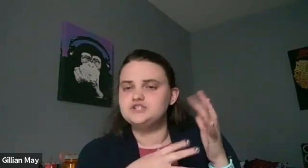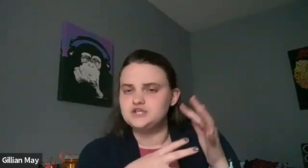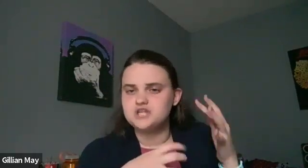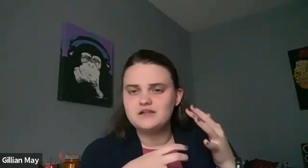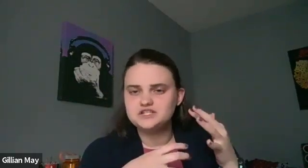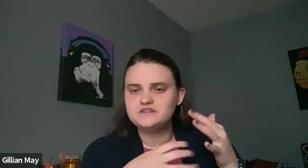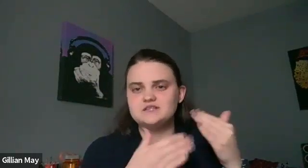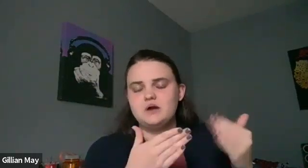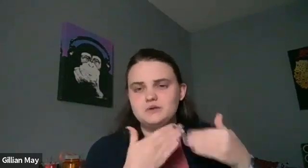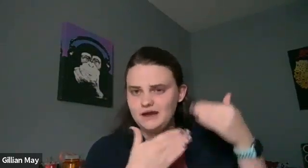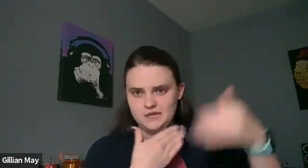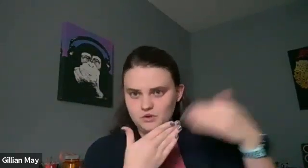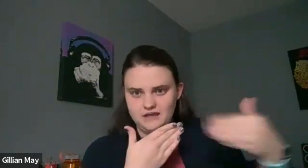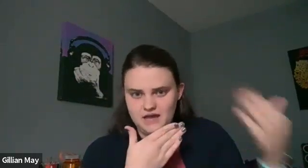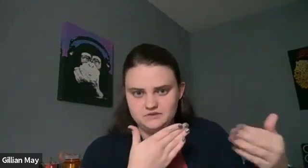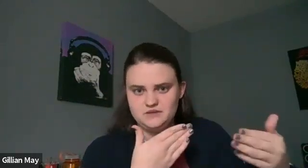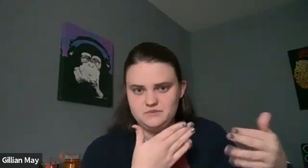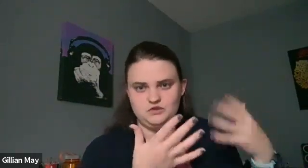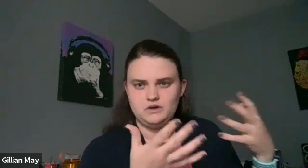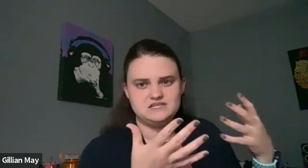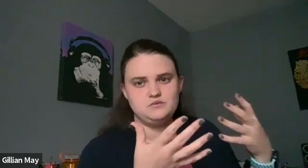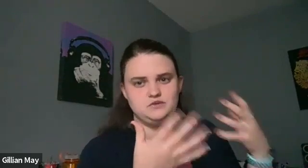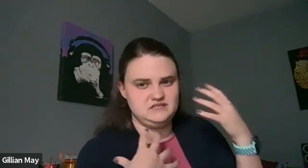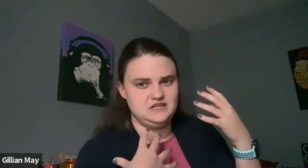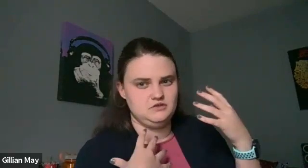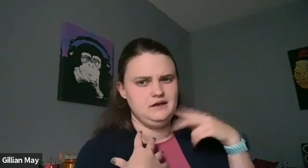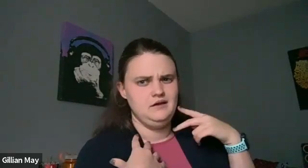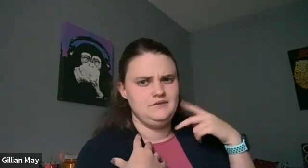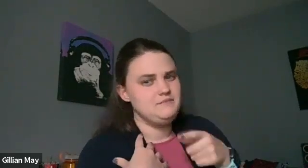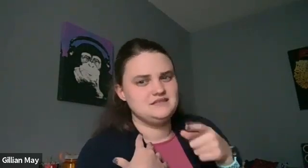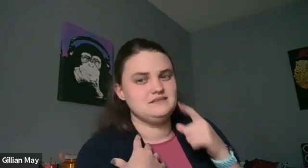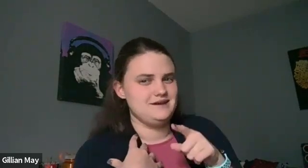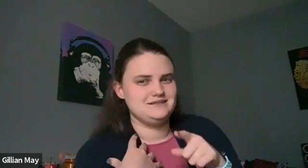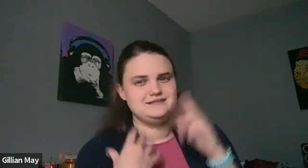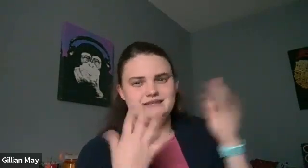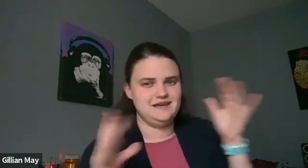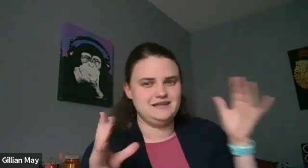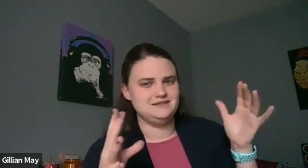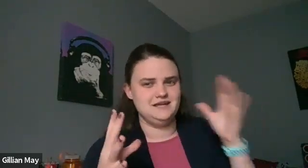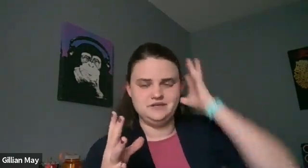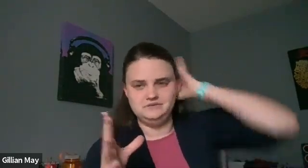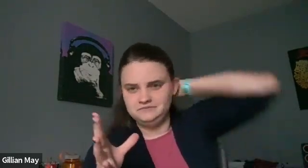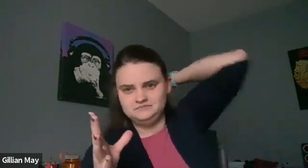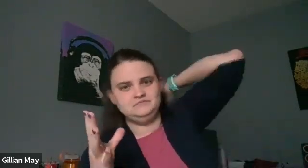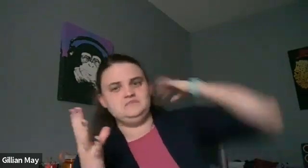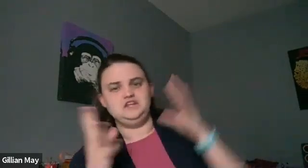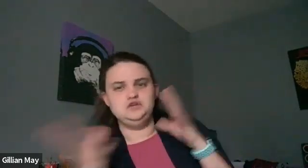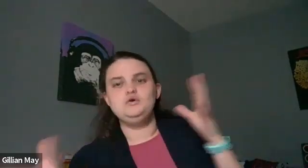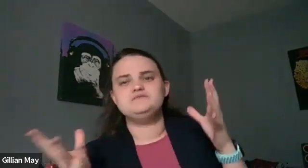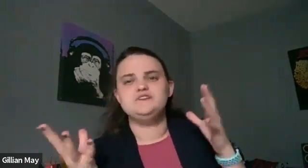too challenging. That's probably why I kept going ahead with them, is they're ones that once you see it, you're like, that makes a lot of sense. Like, that's not even, like, you almost feel like